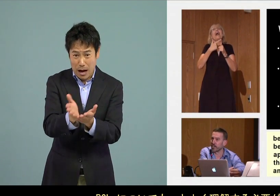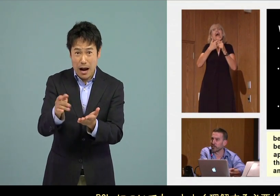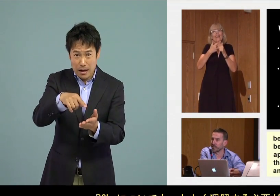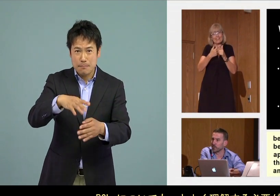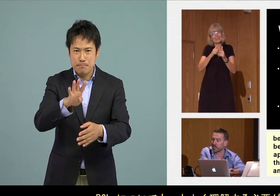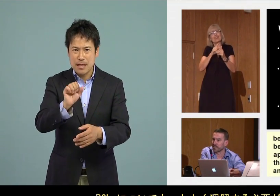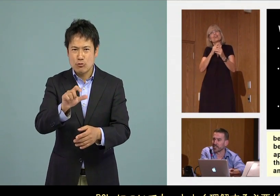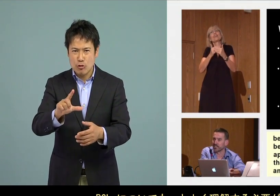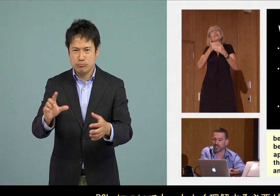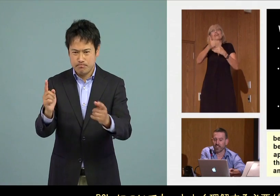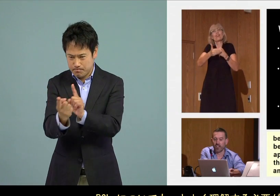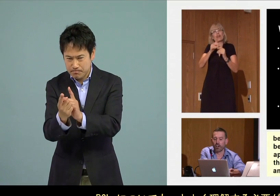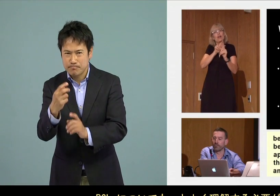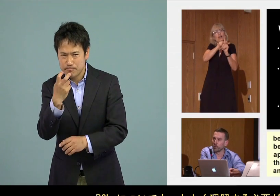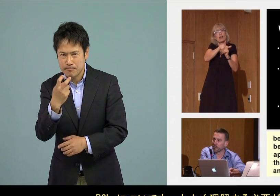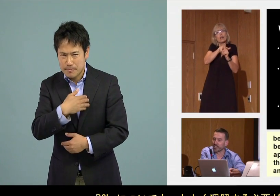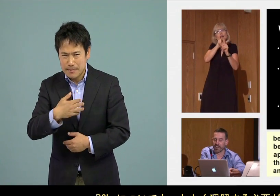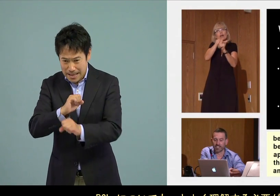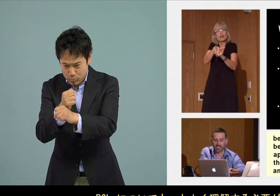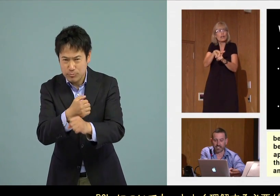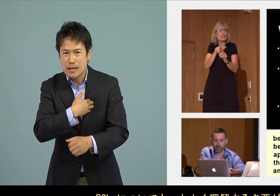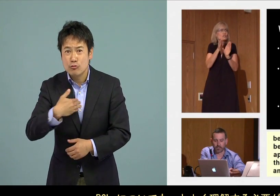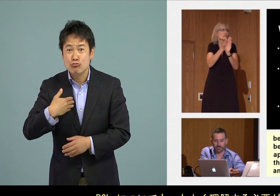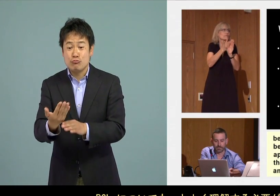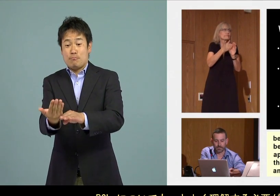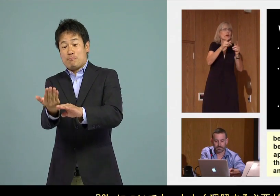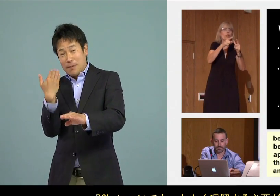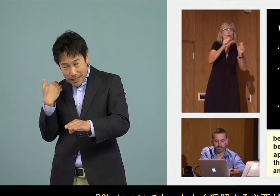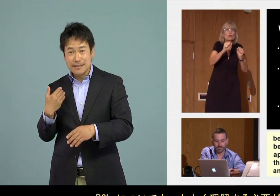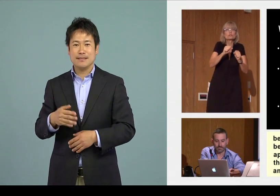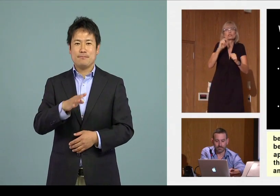studies of psycholinguistics, of neuroscience, etc.